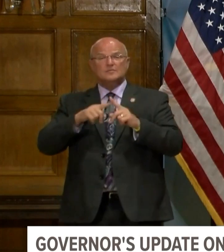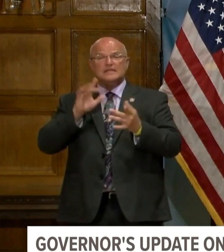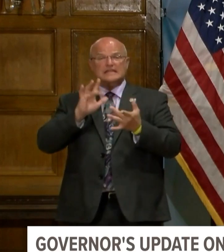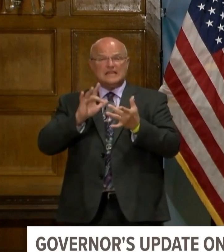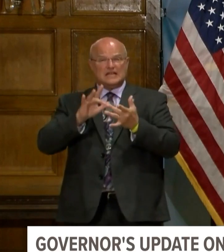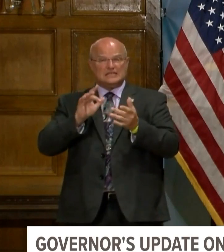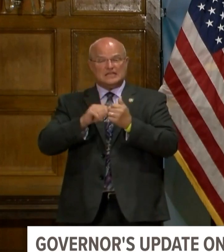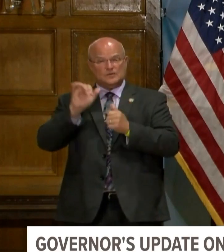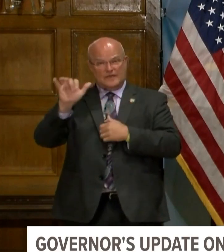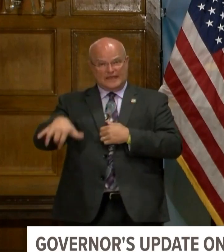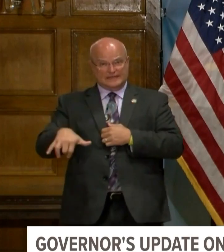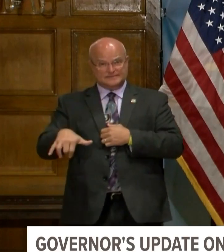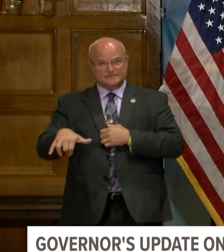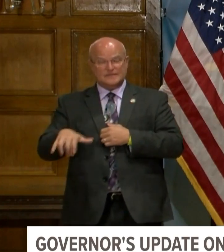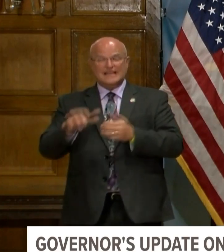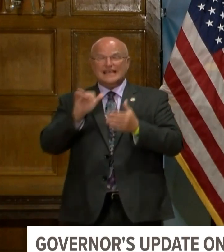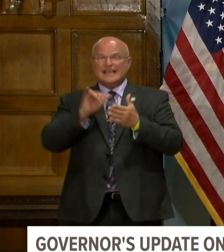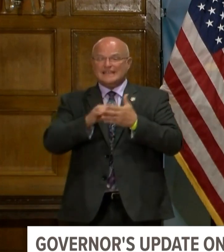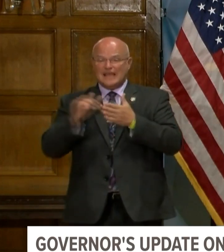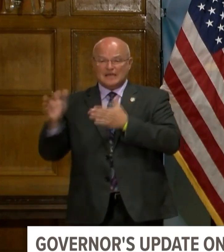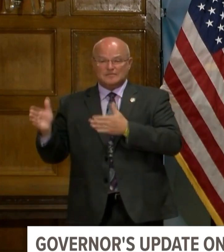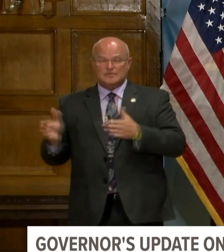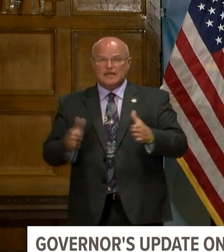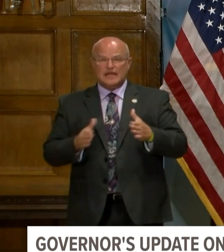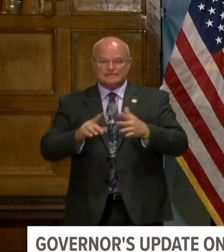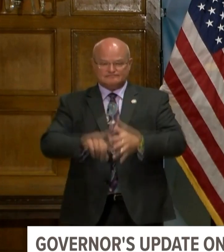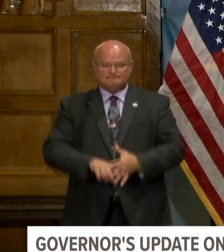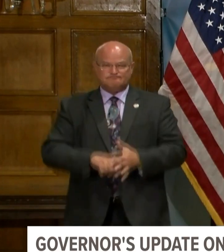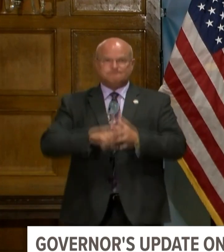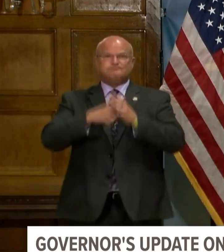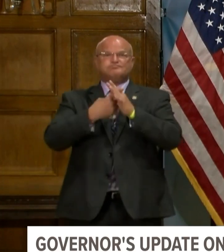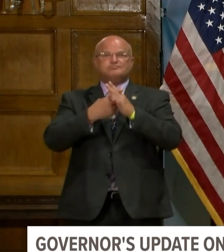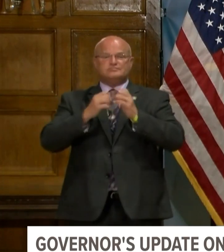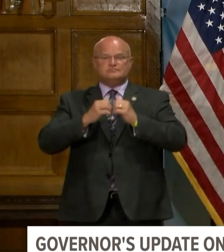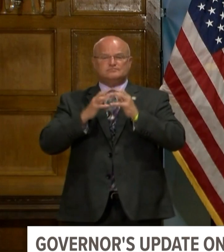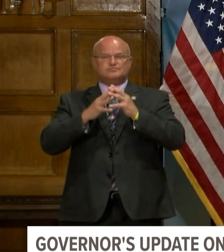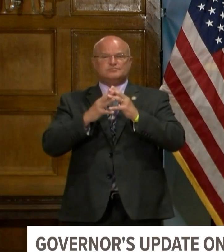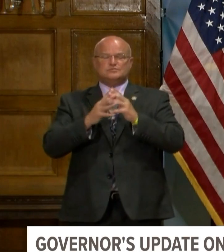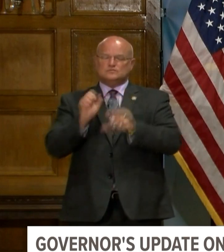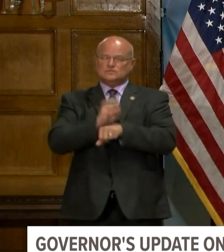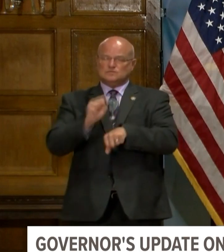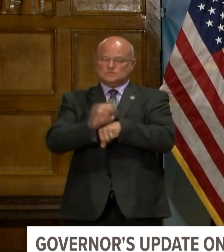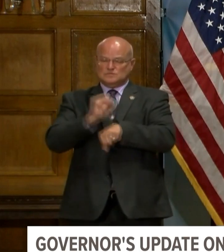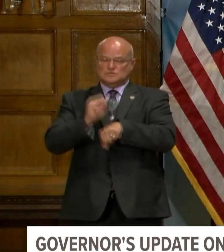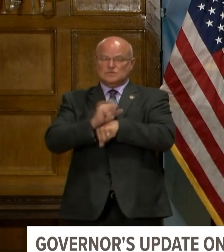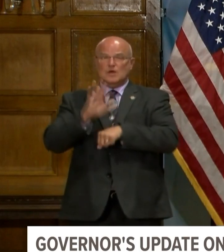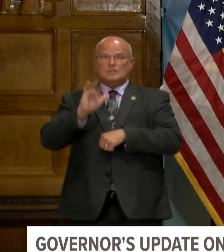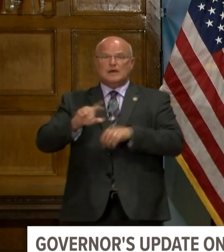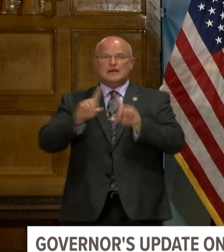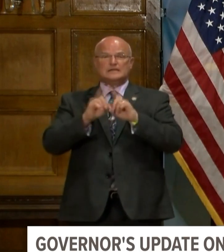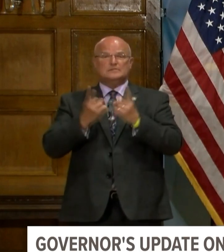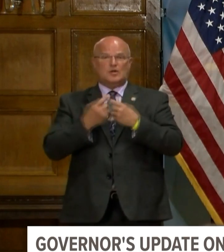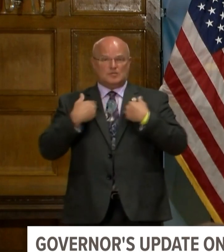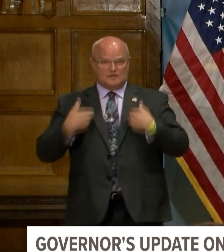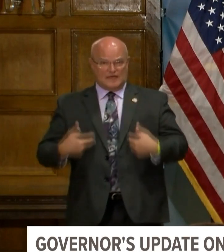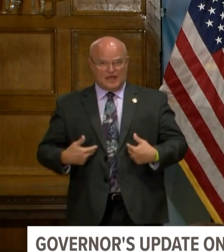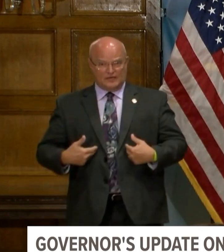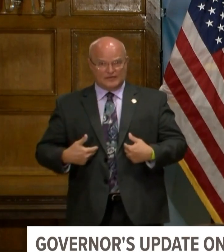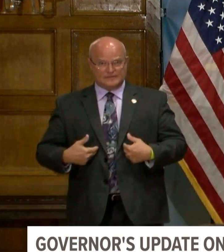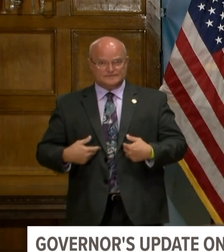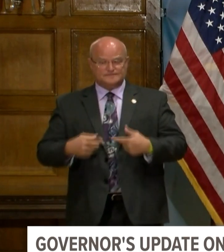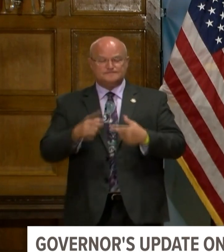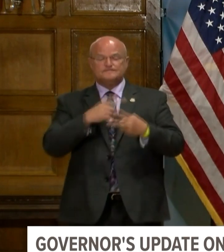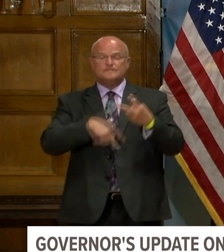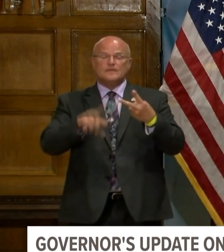in contact with that. That strategy is being implemented very vigorously by the Department of Health. The